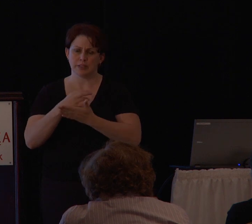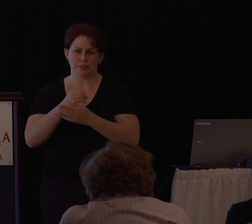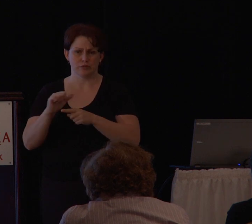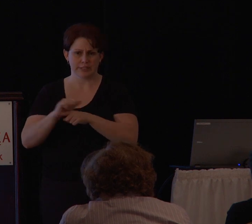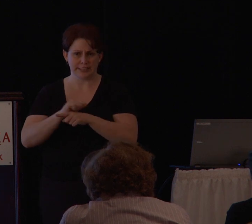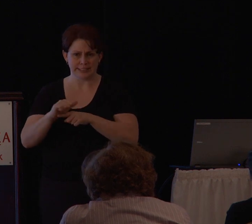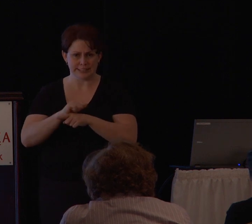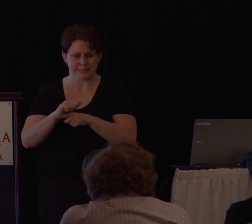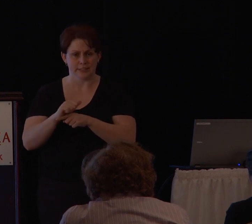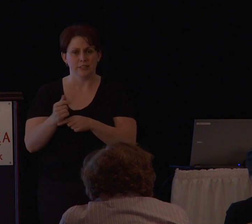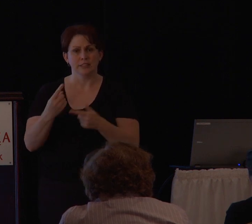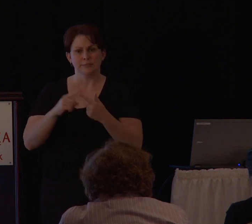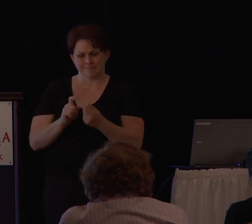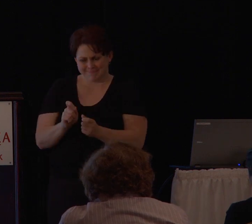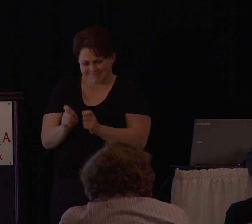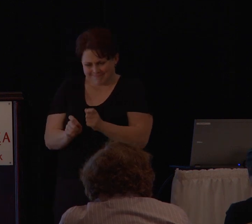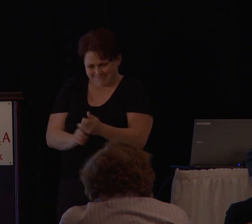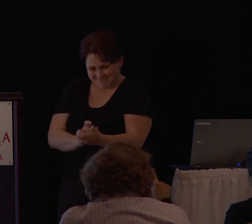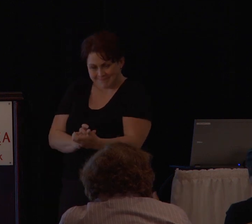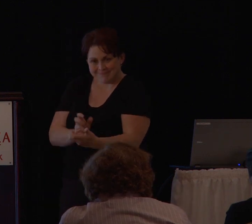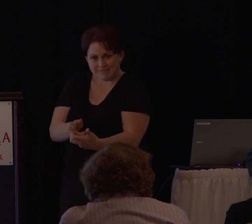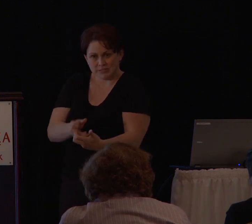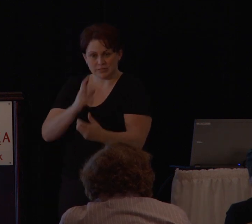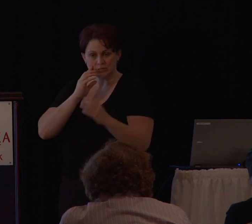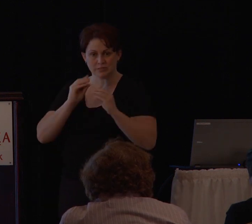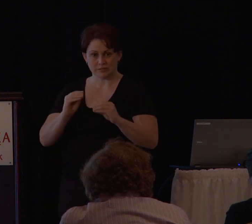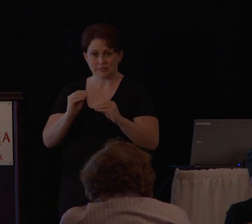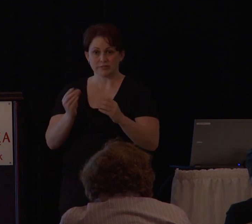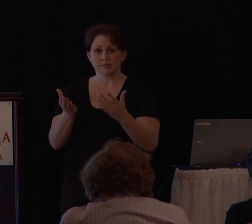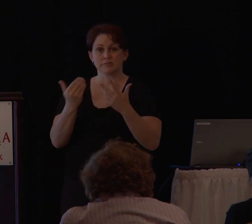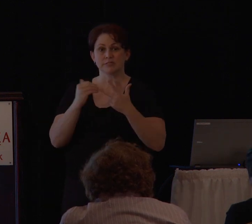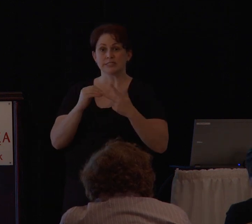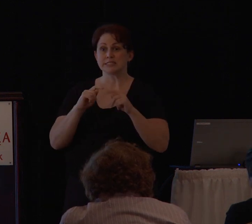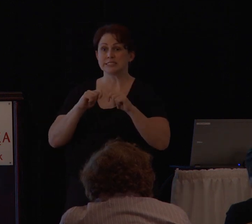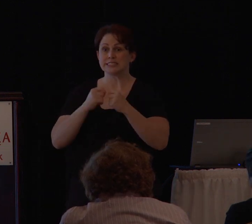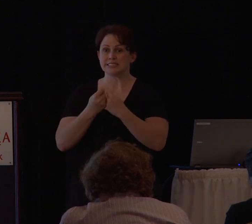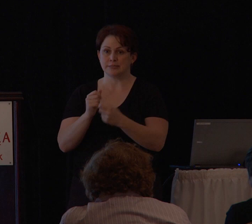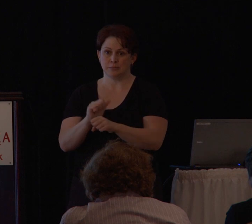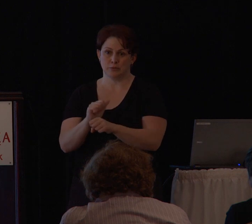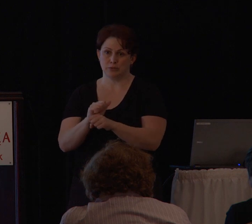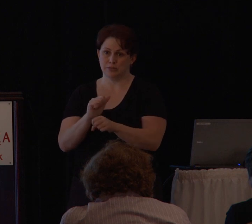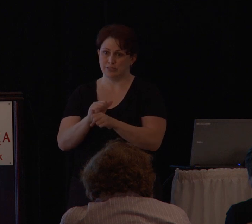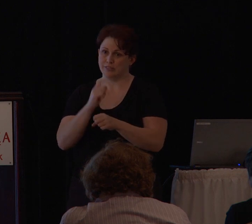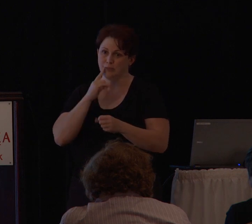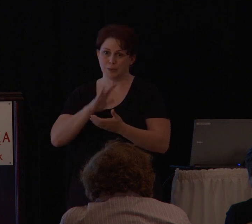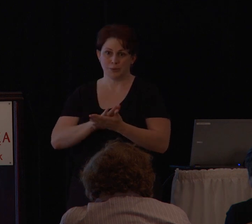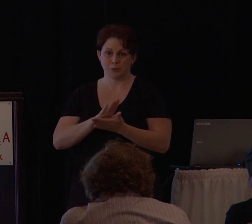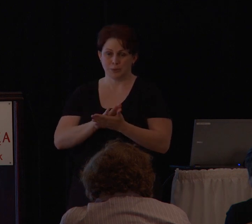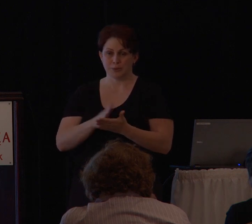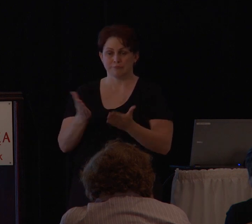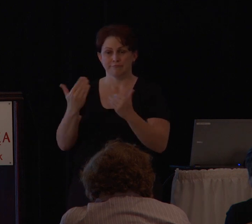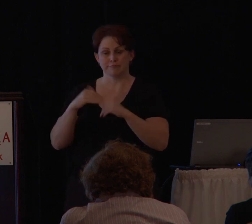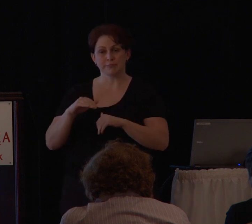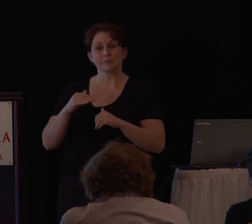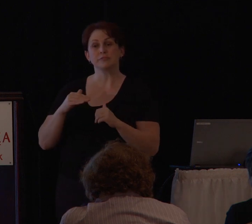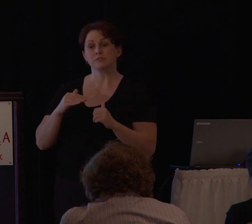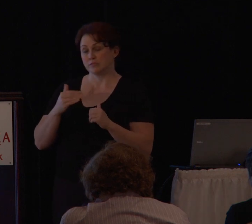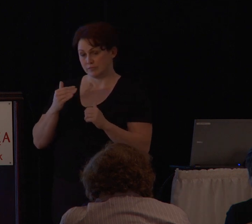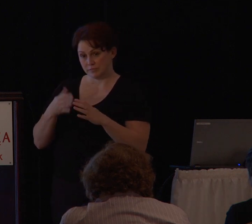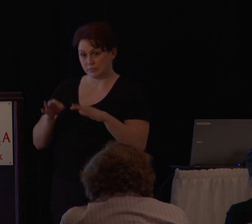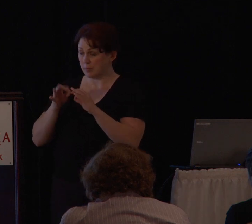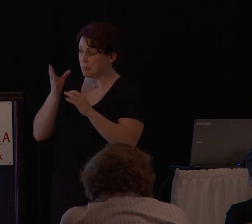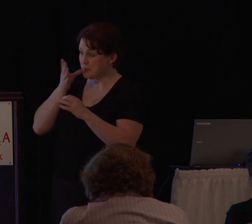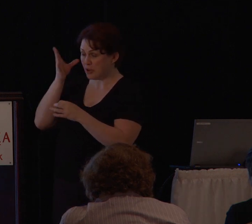tailored teaching methods. And then teamwork within the school. Building a rapport